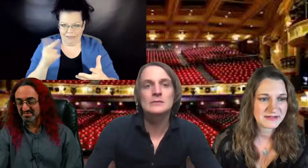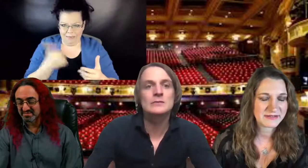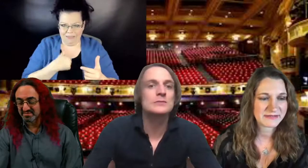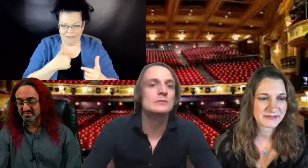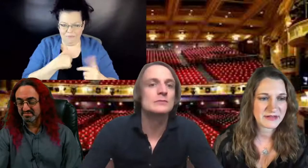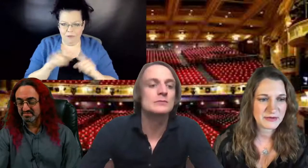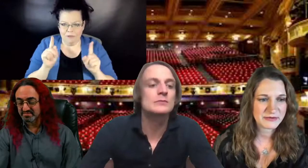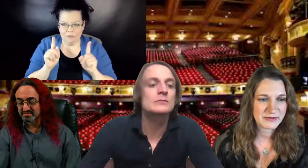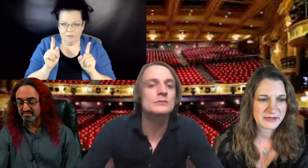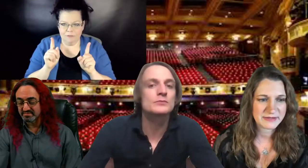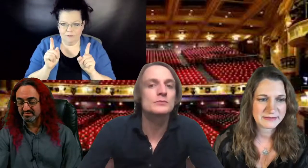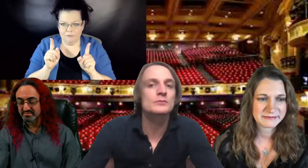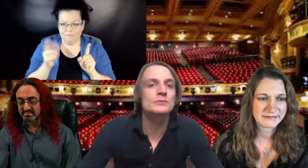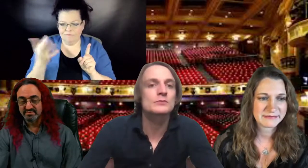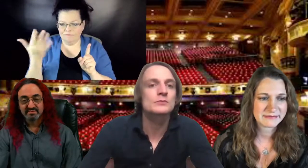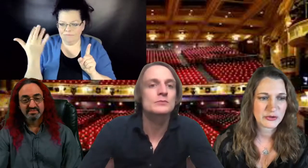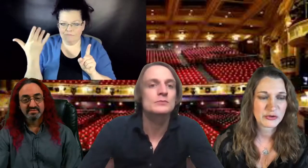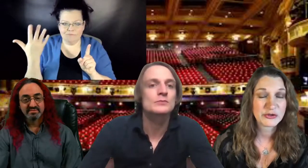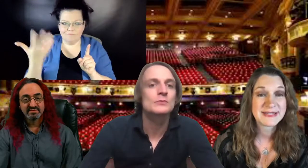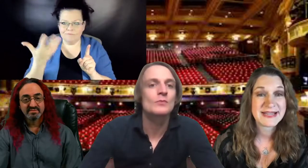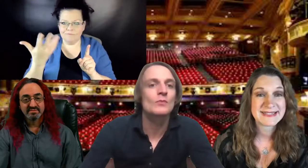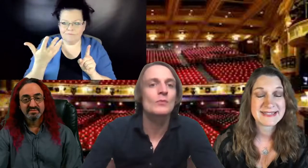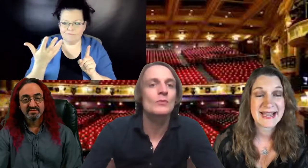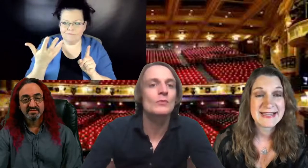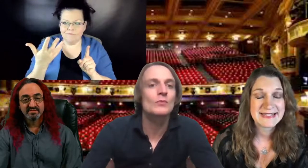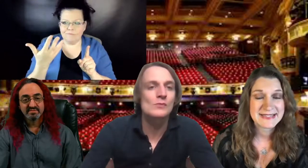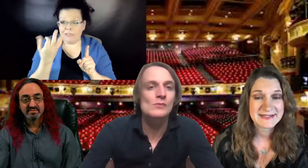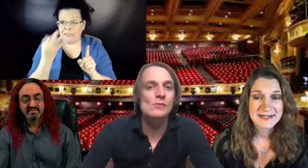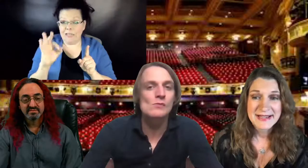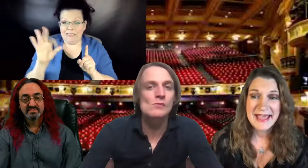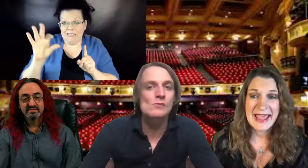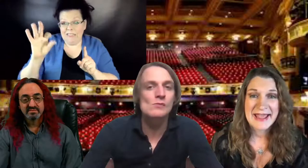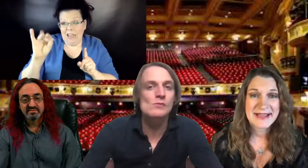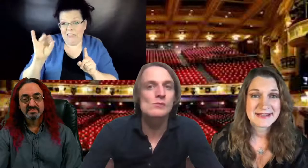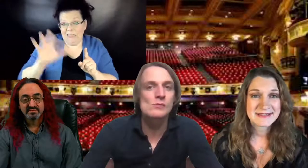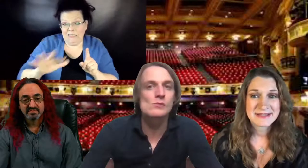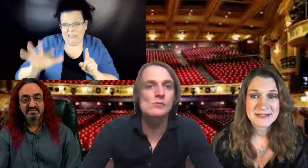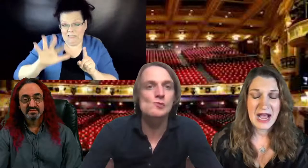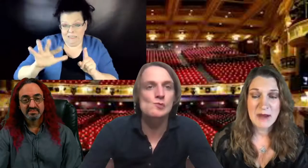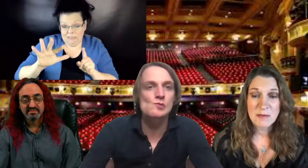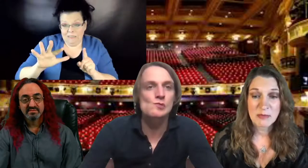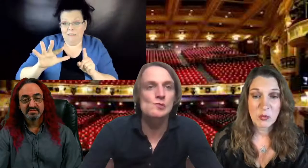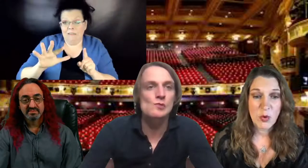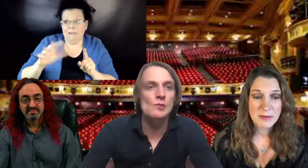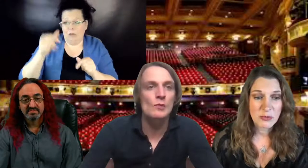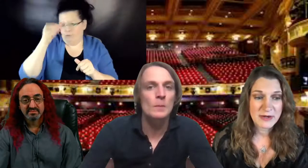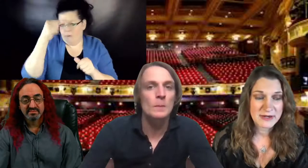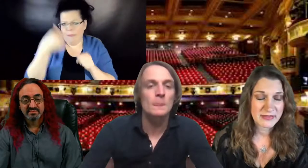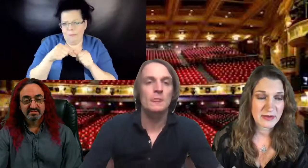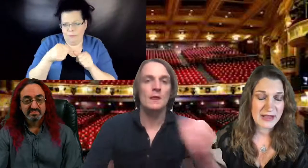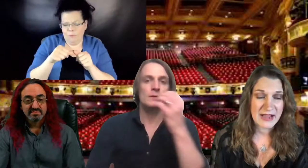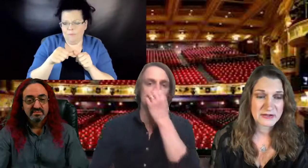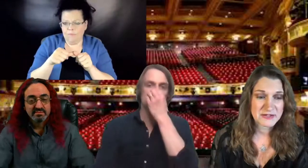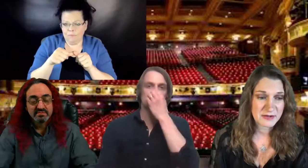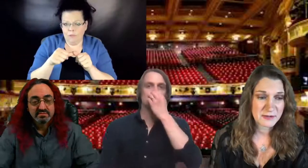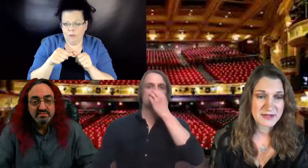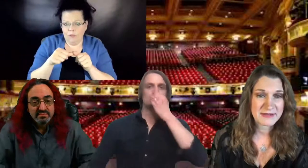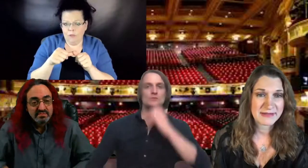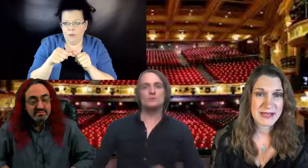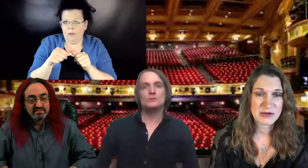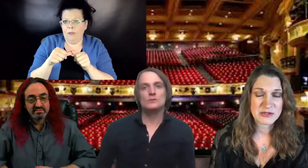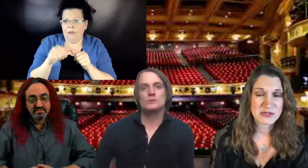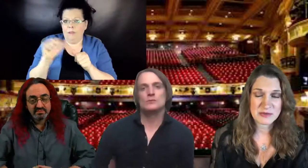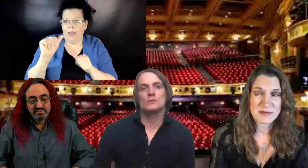the, you know, early 1990s, and I remember at one point, the Actors